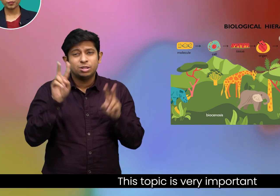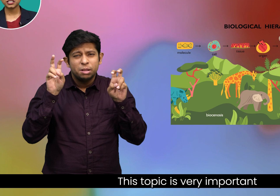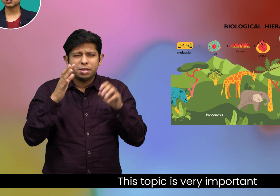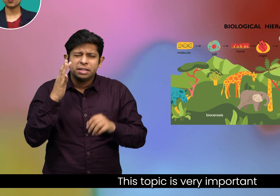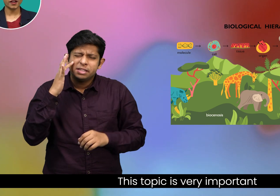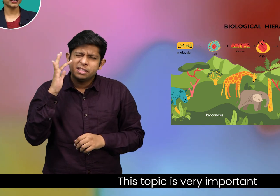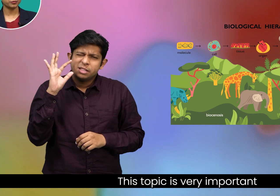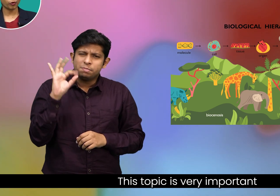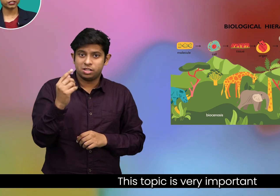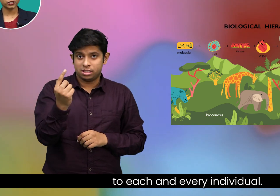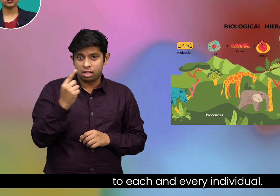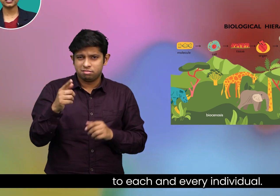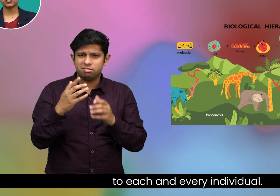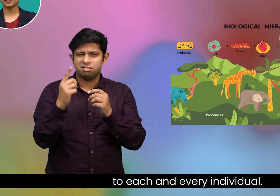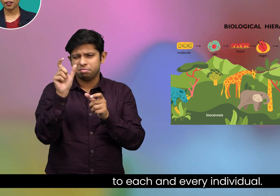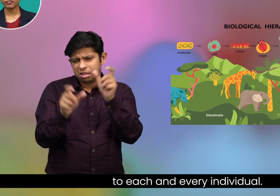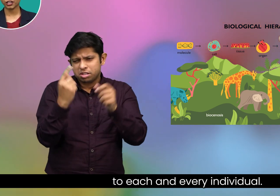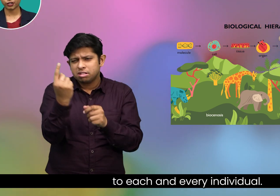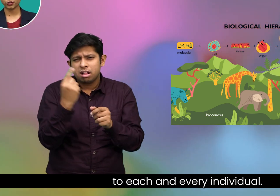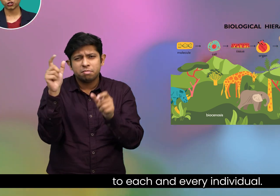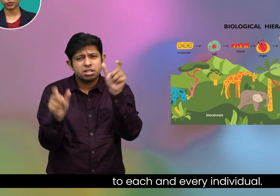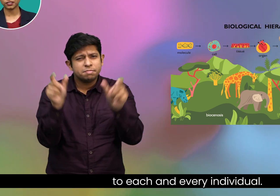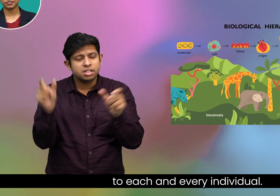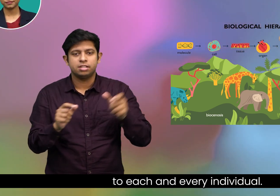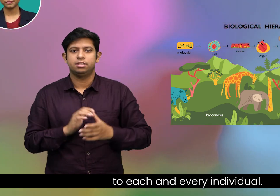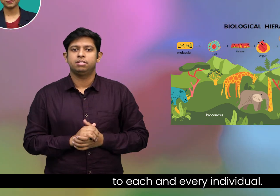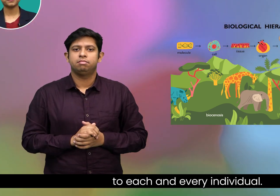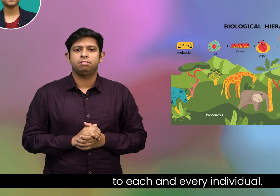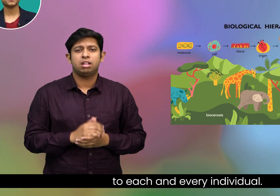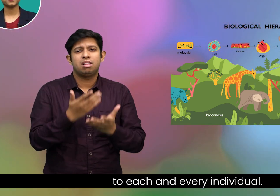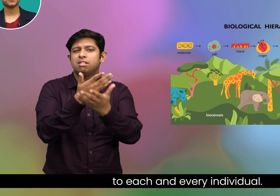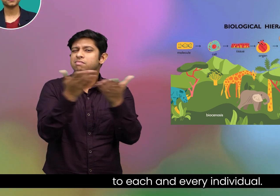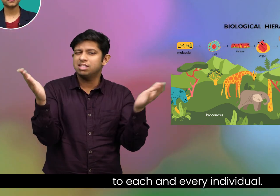This topic is very important to each and every individual.